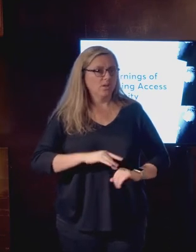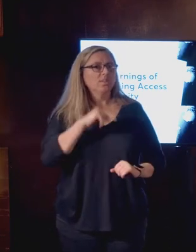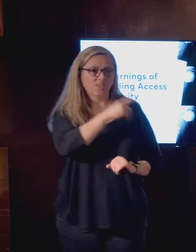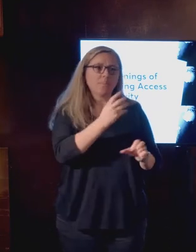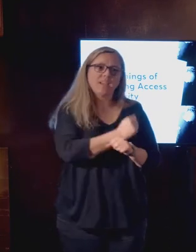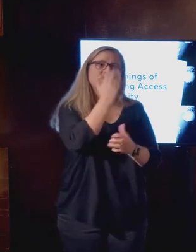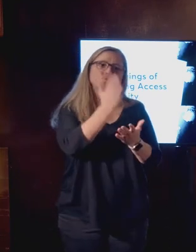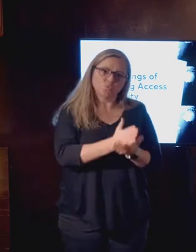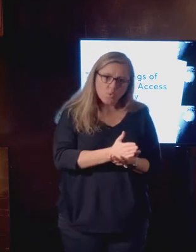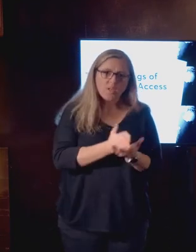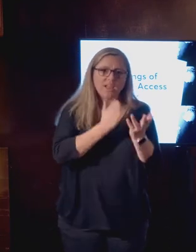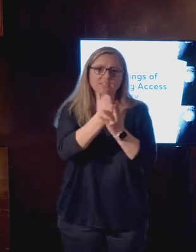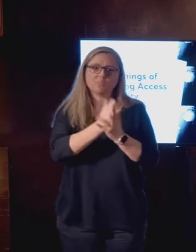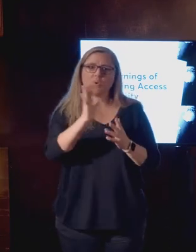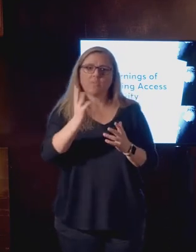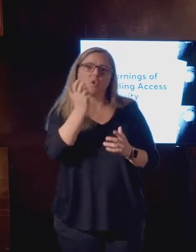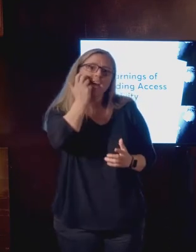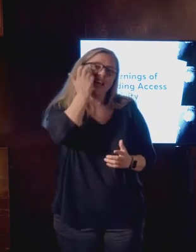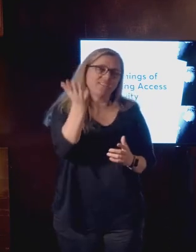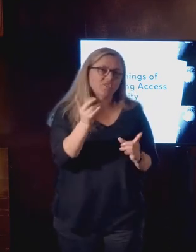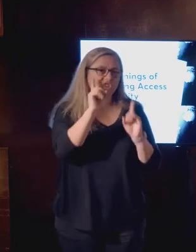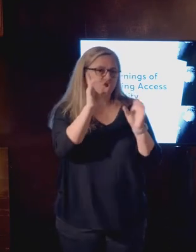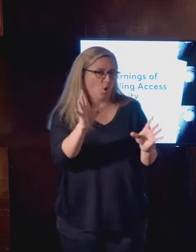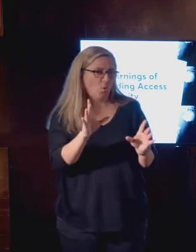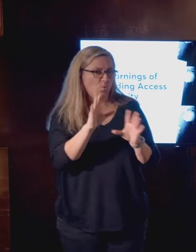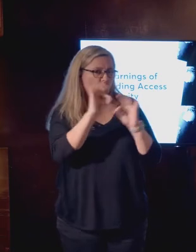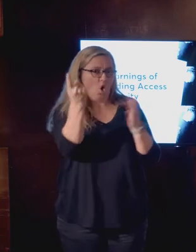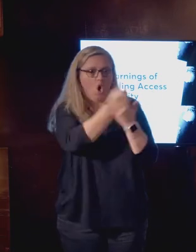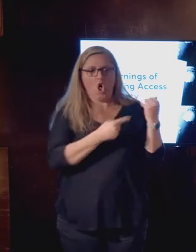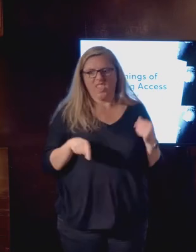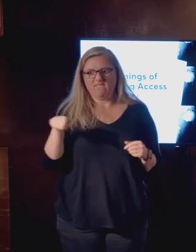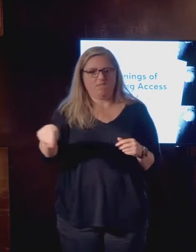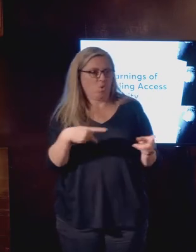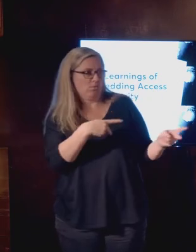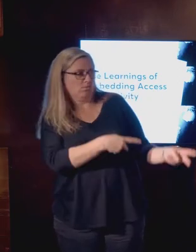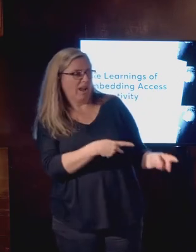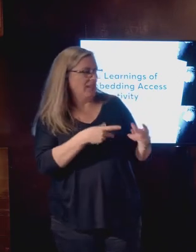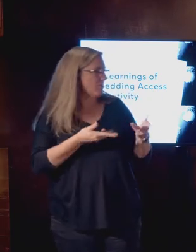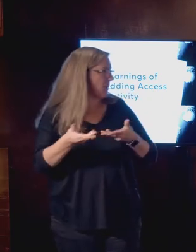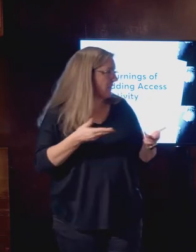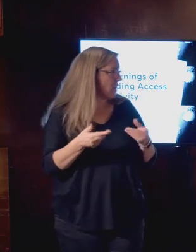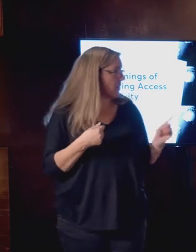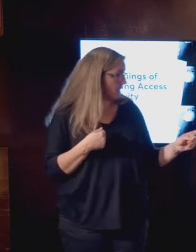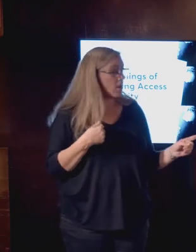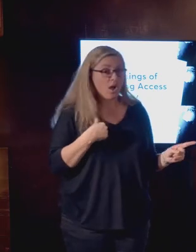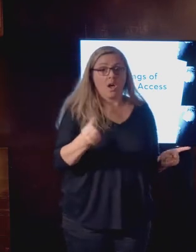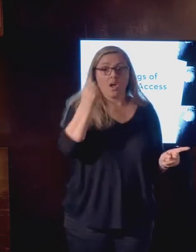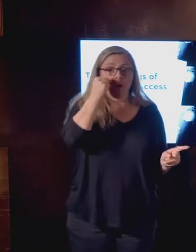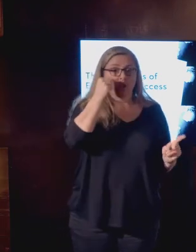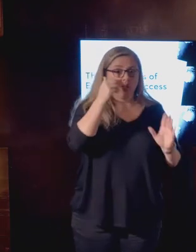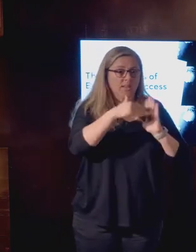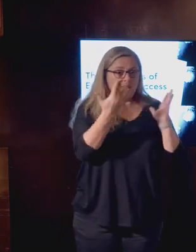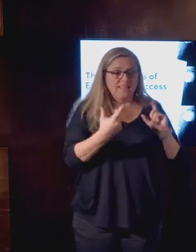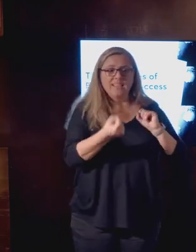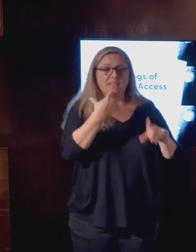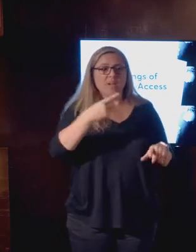were accessible for every show, not just for, you know, so this, yeah, not for just for the relaxed performance. And I know now, I just got an email